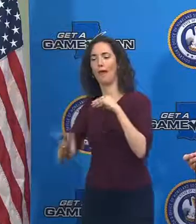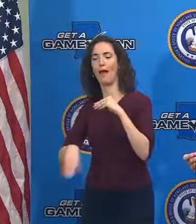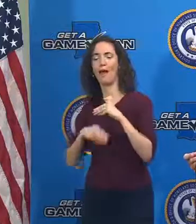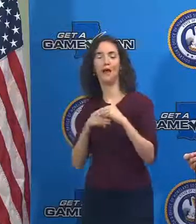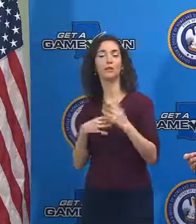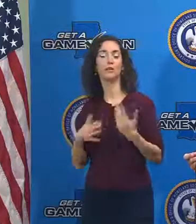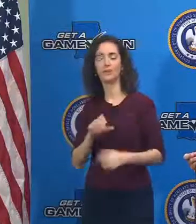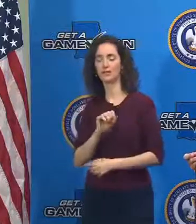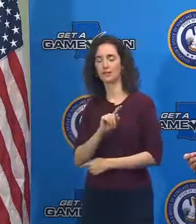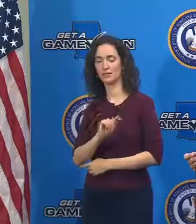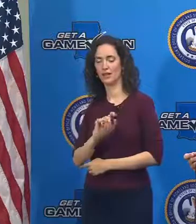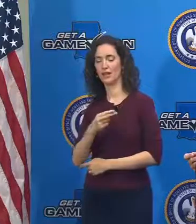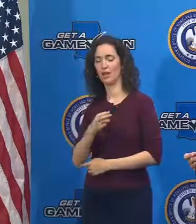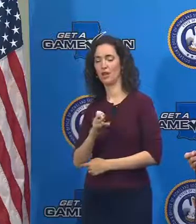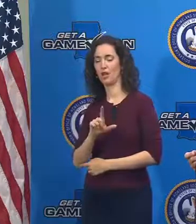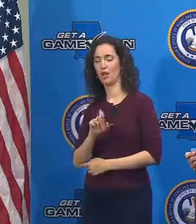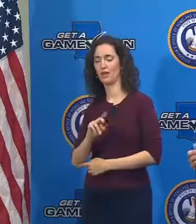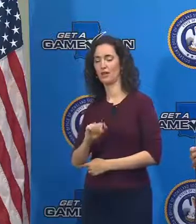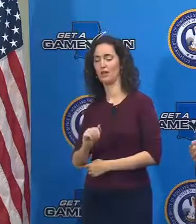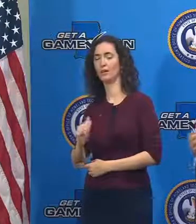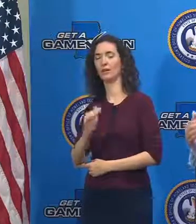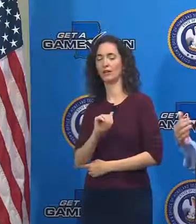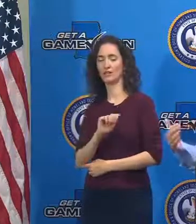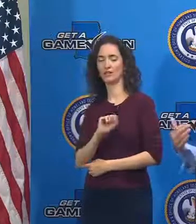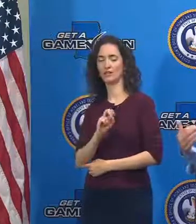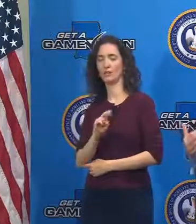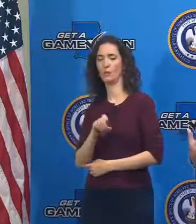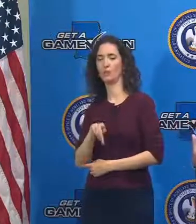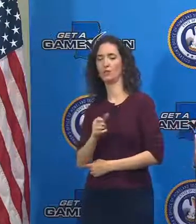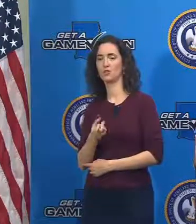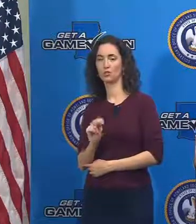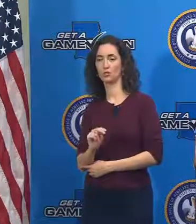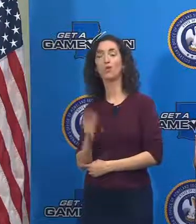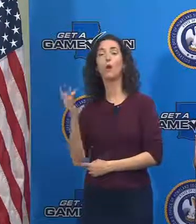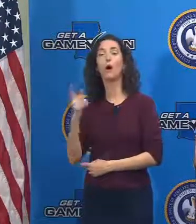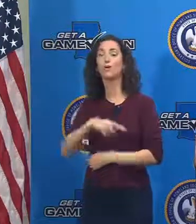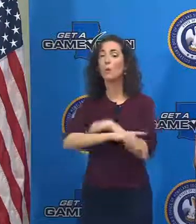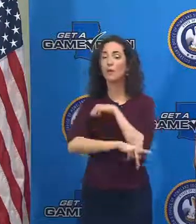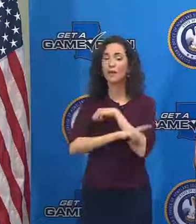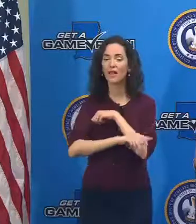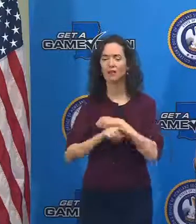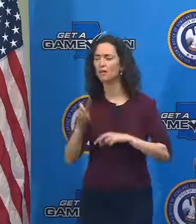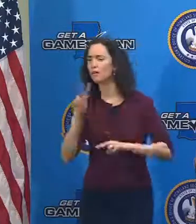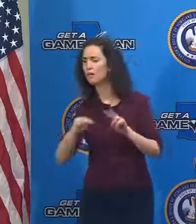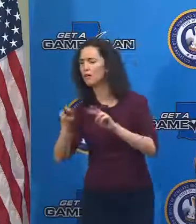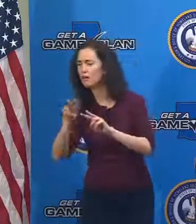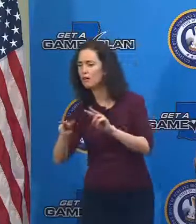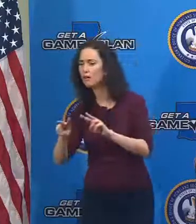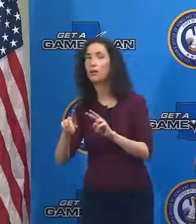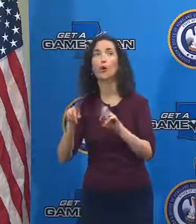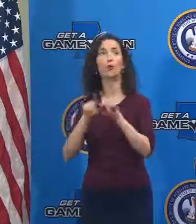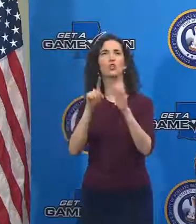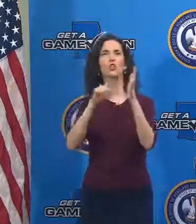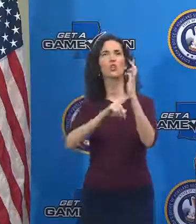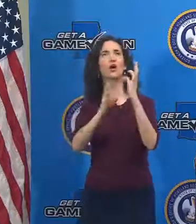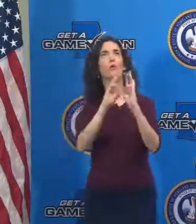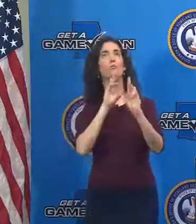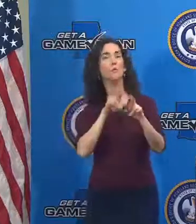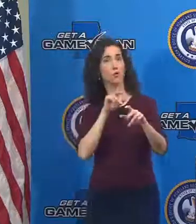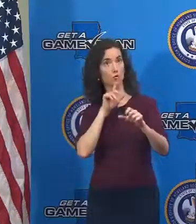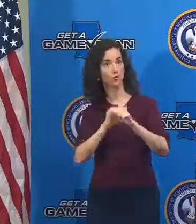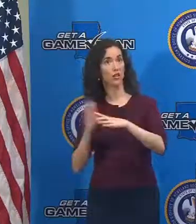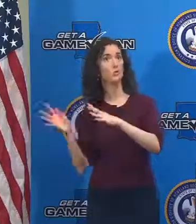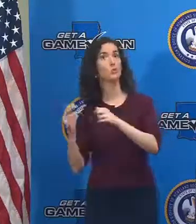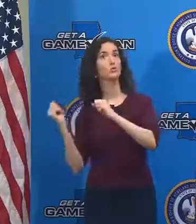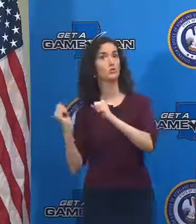Assumption, because they did an assessment in those parishes. They went back and looked at the weather reports as well, and they